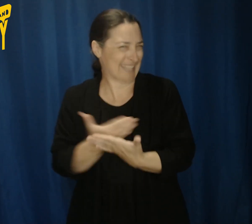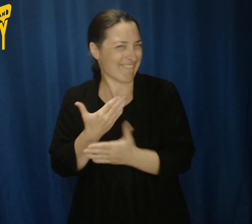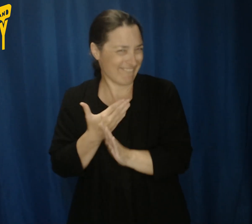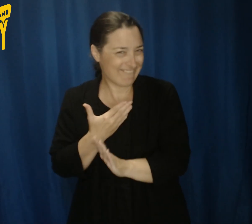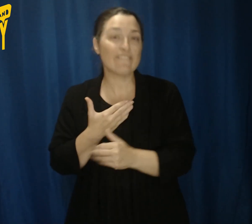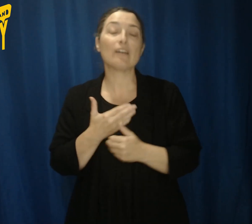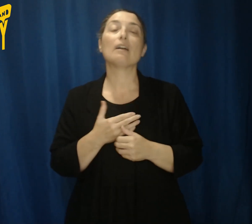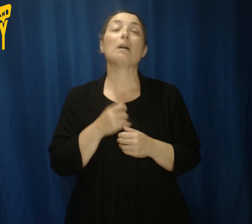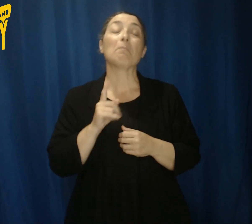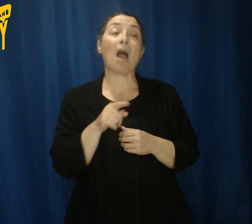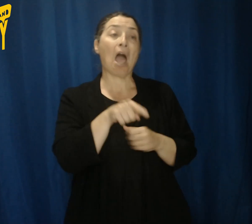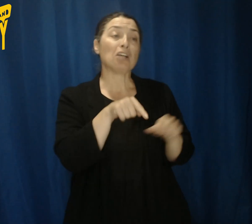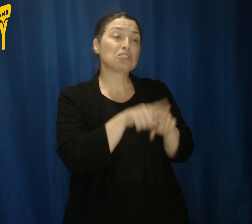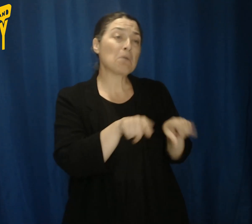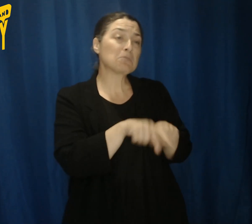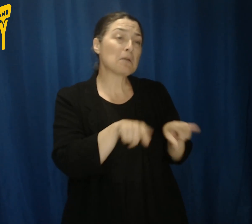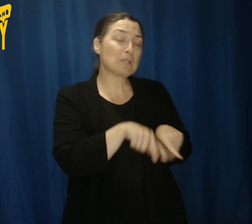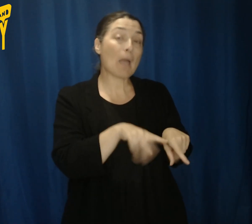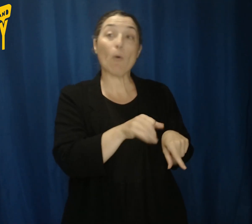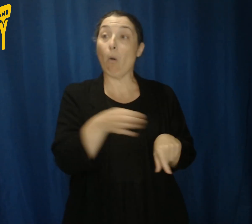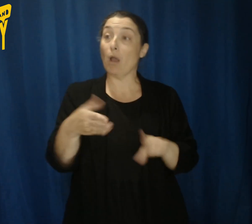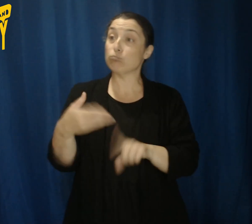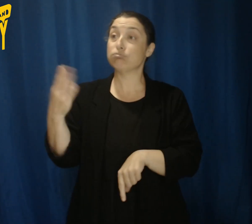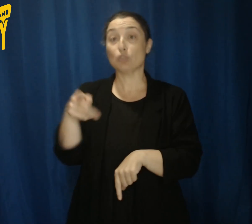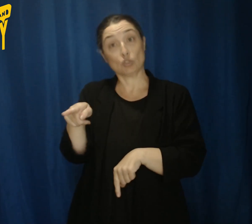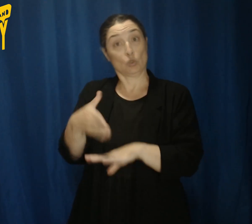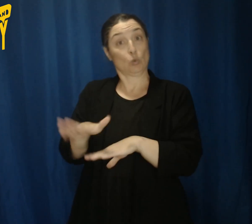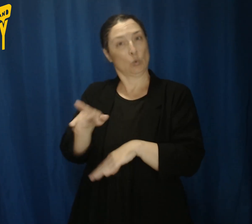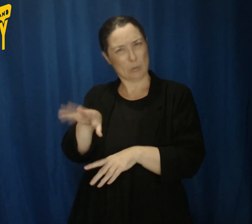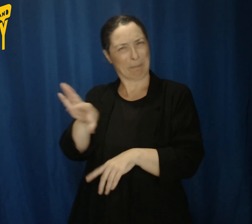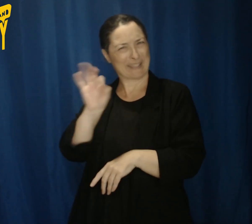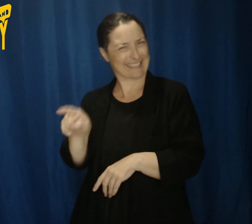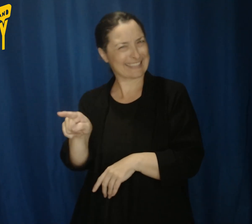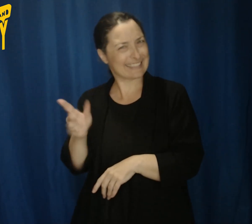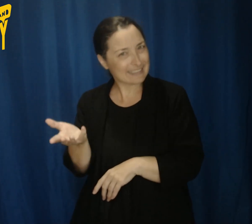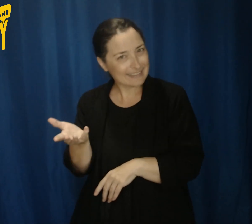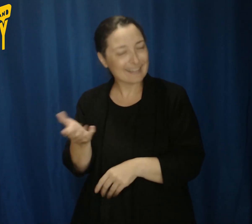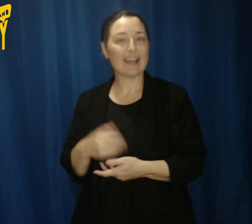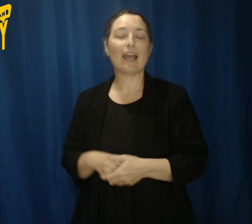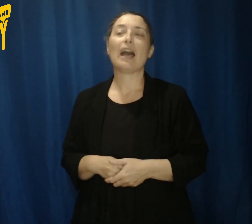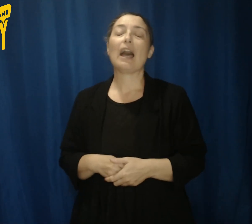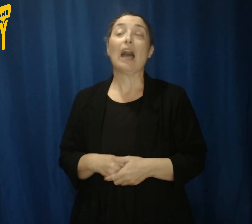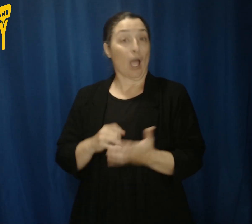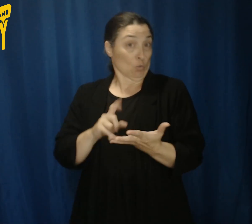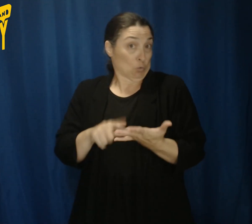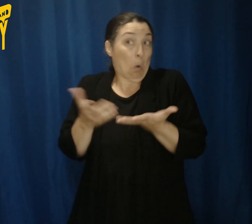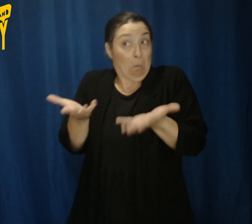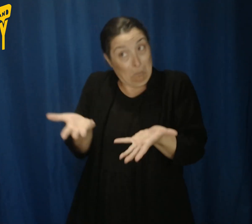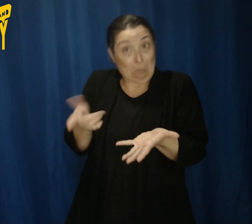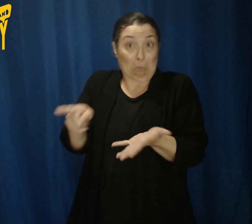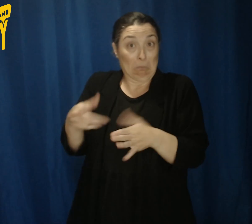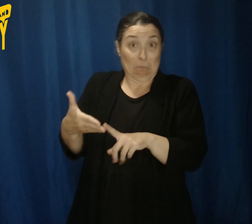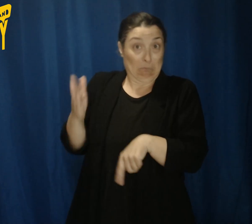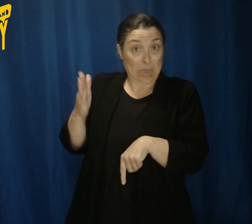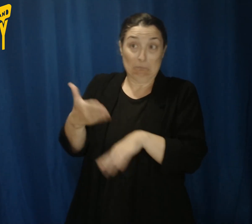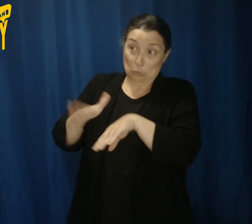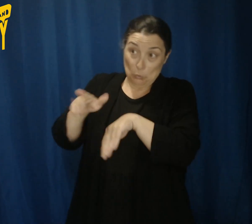new because it's amazing what comes out of those moments. And I ended up taking the political economics strand, and it